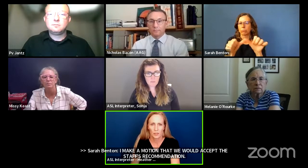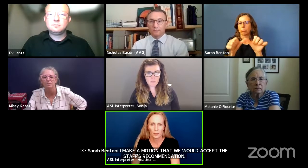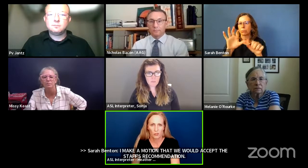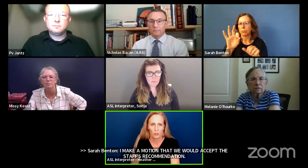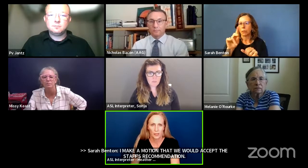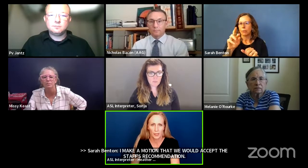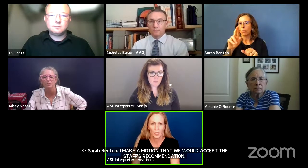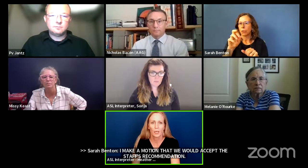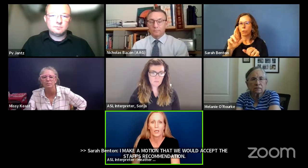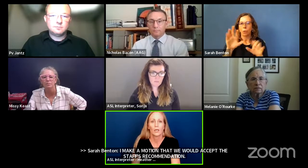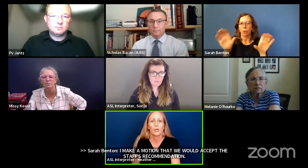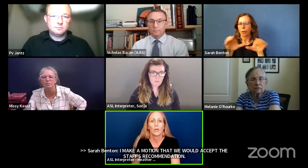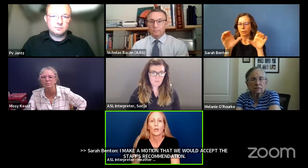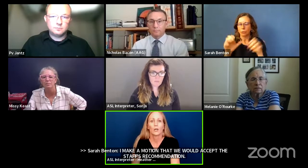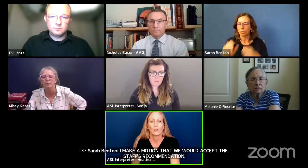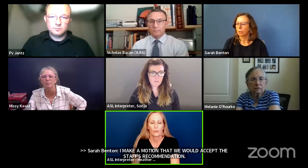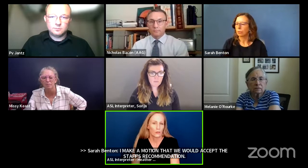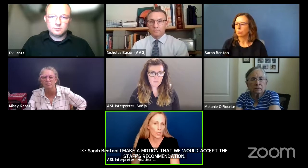This is Commissioner Benton.